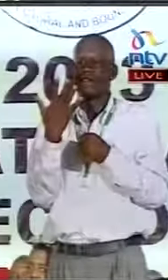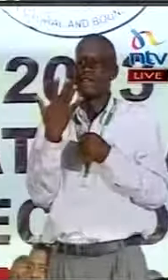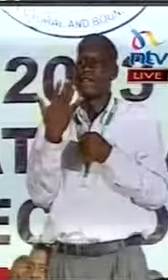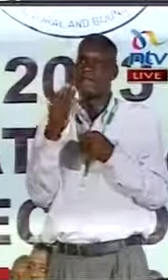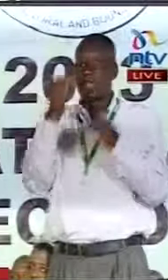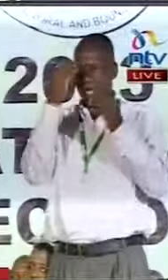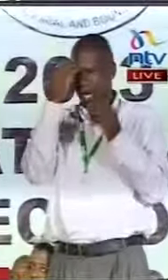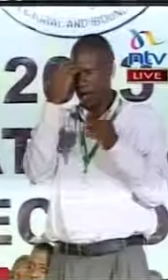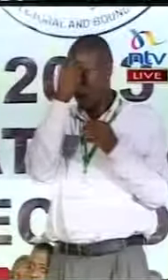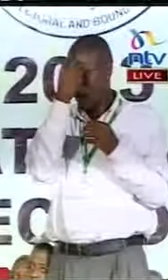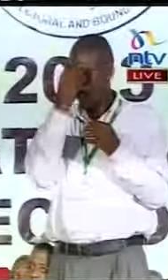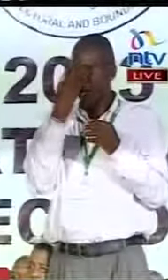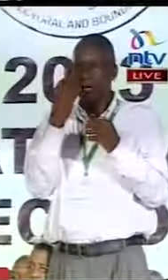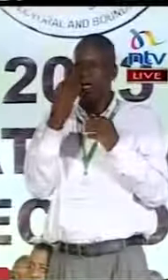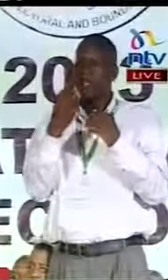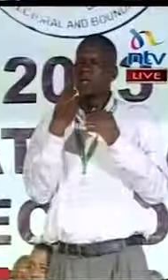85. Martha Karua,